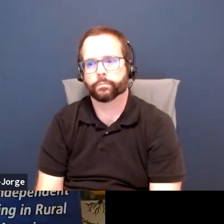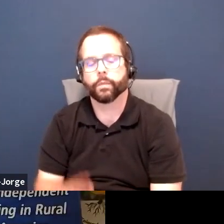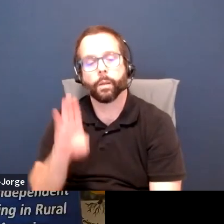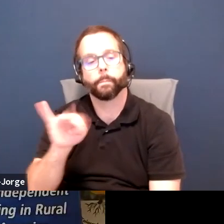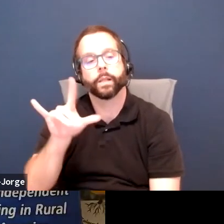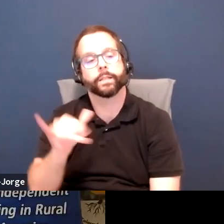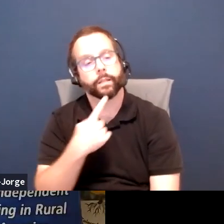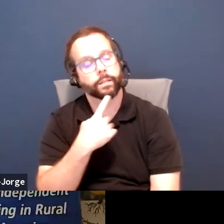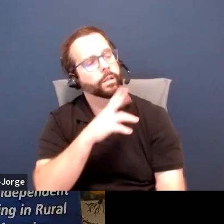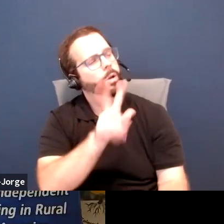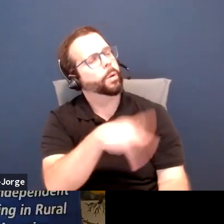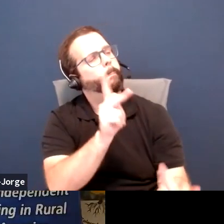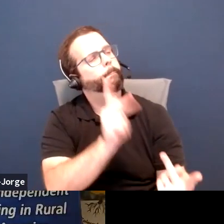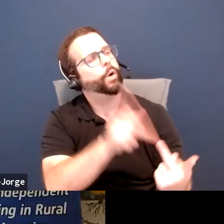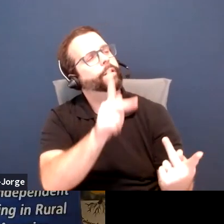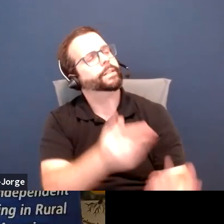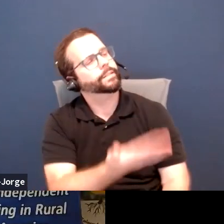Perfect. Thank you, Allison.